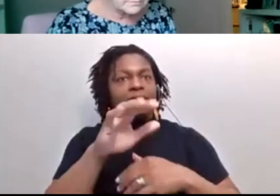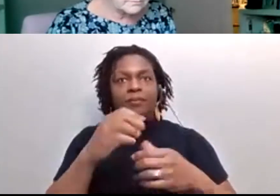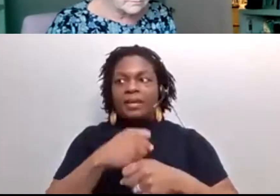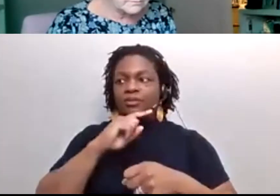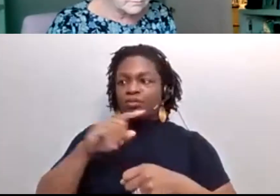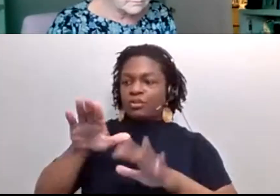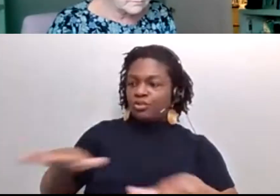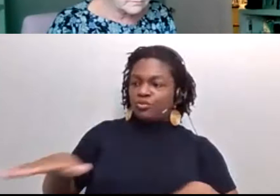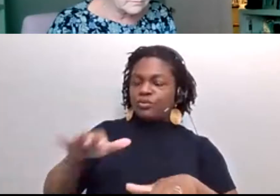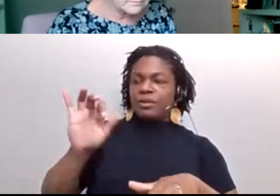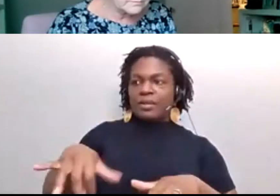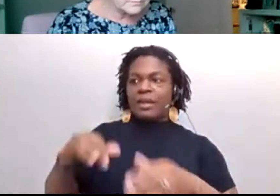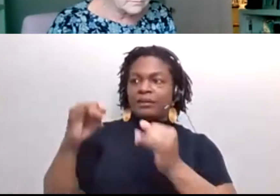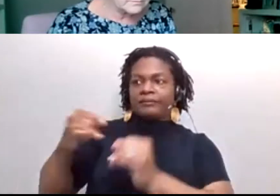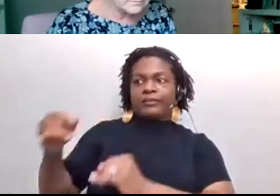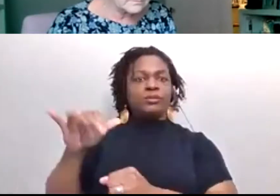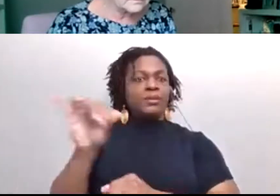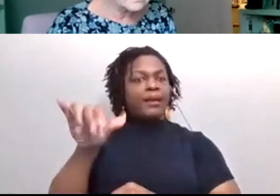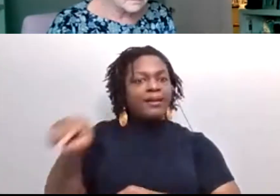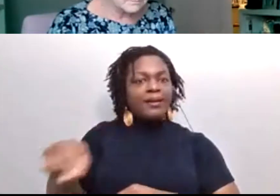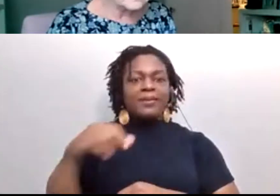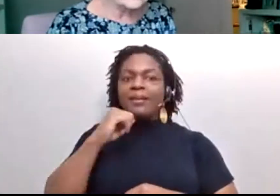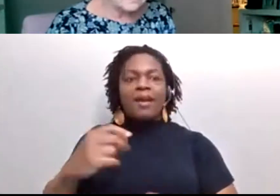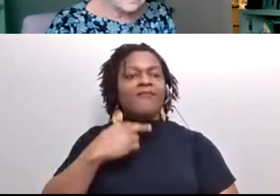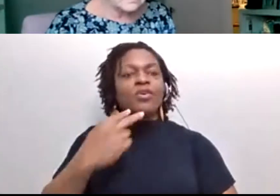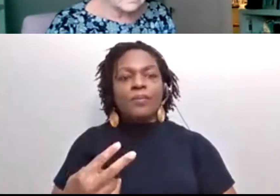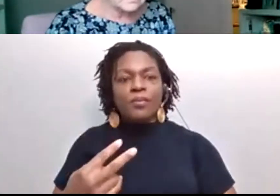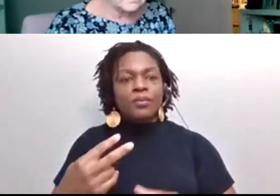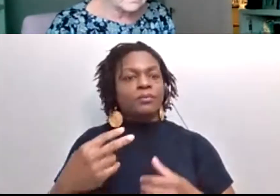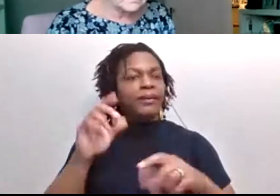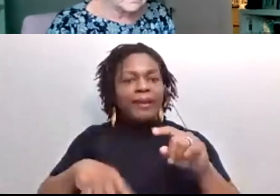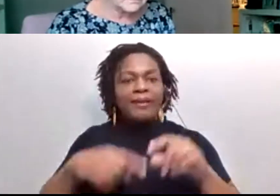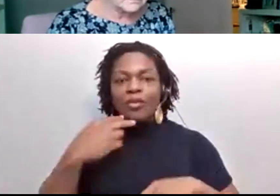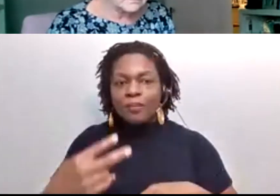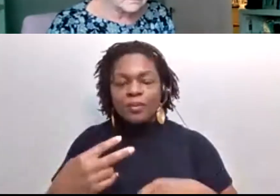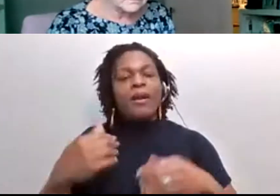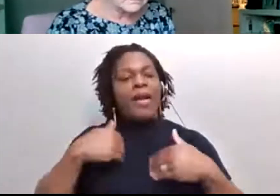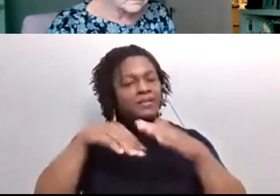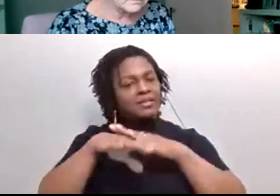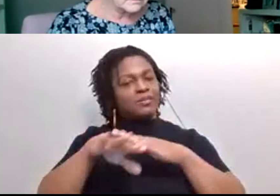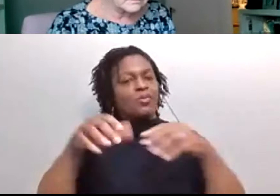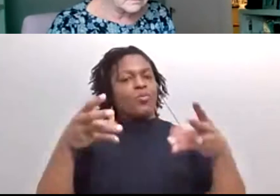him that are nonverbal have a successful or accessible means of communication